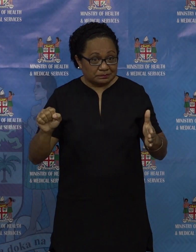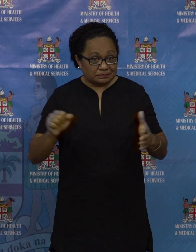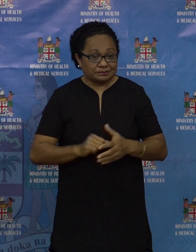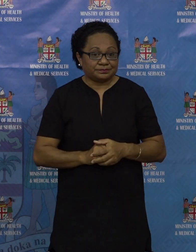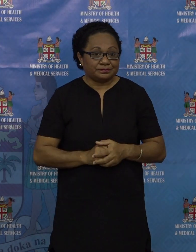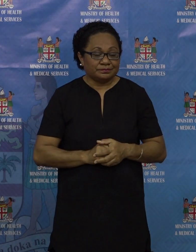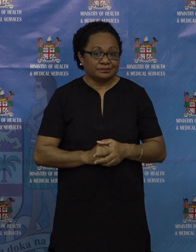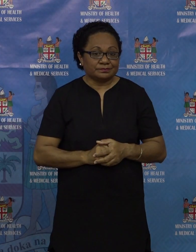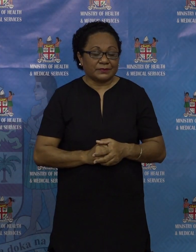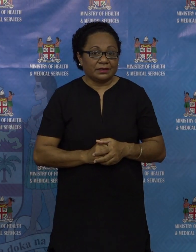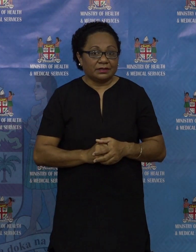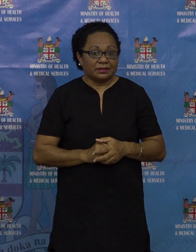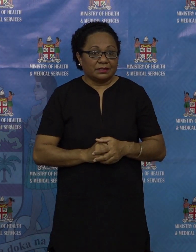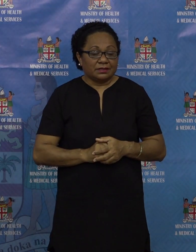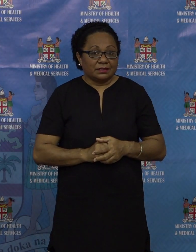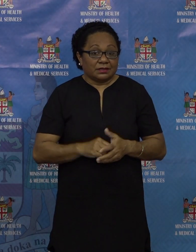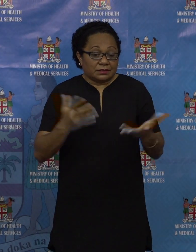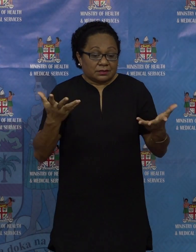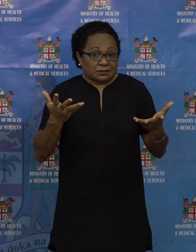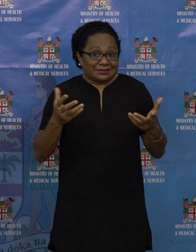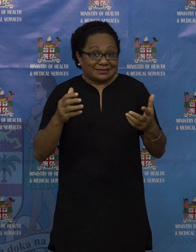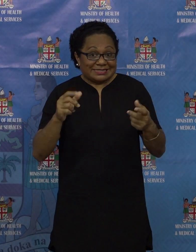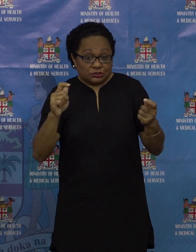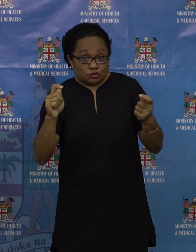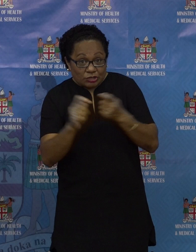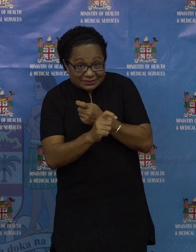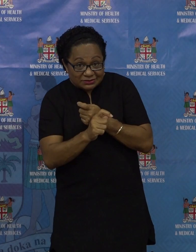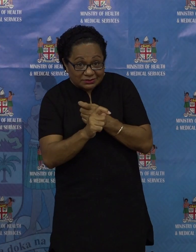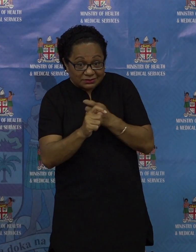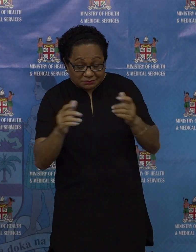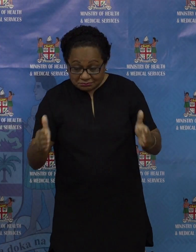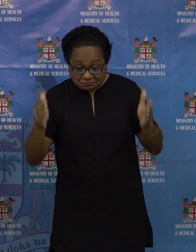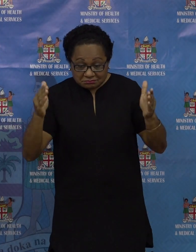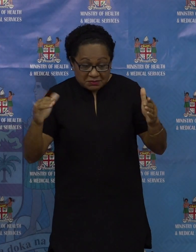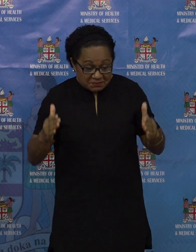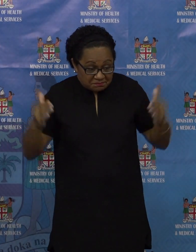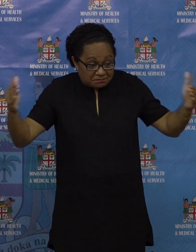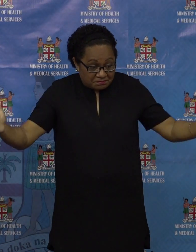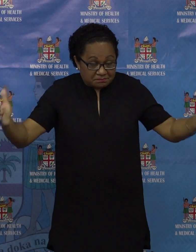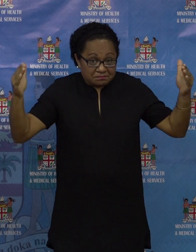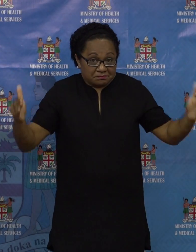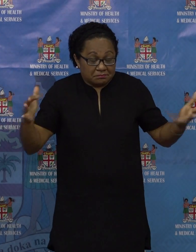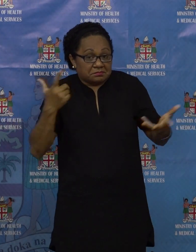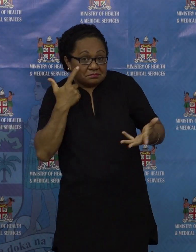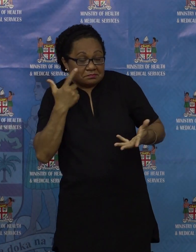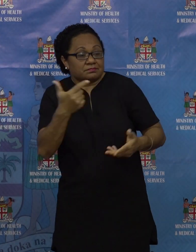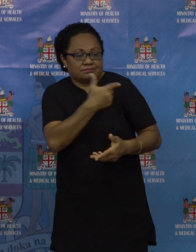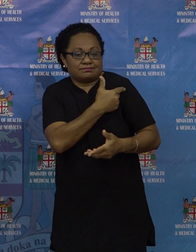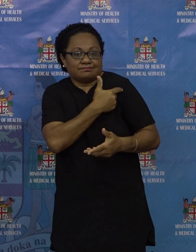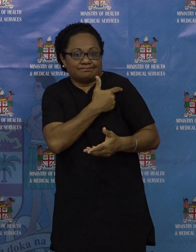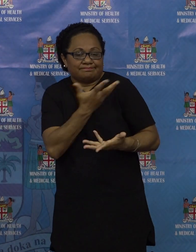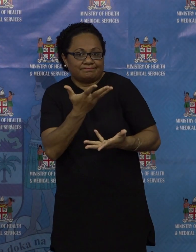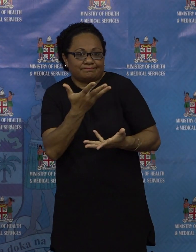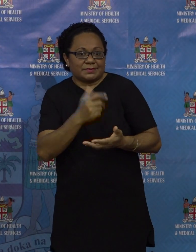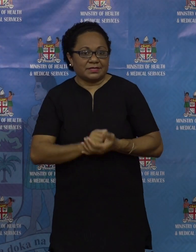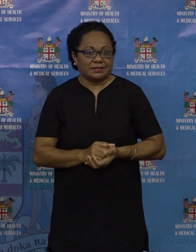Any adjustment to this containment zone will depend on the number of vaccines provided to our communities, in addition to vaccination